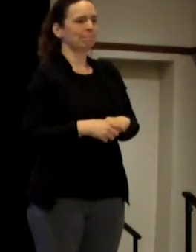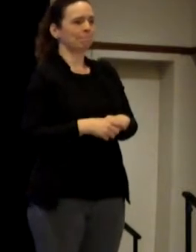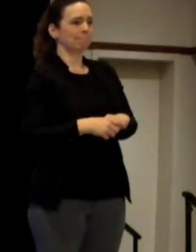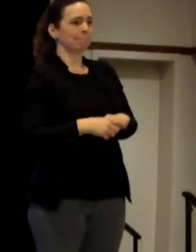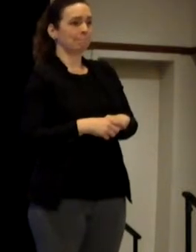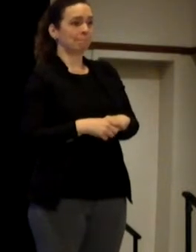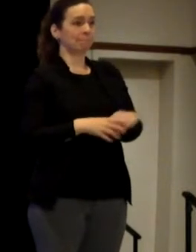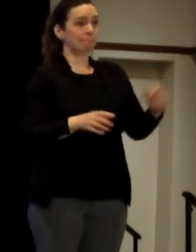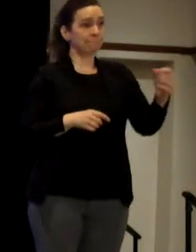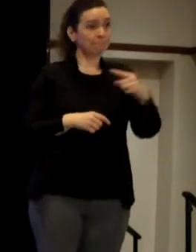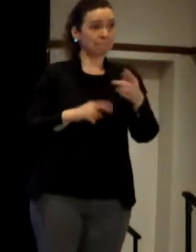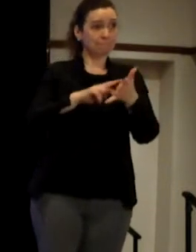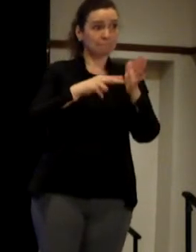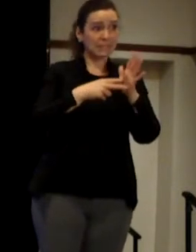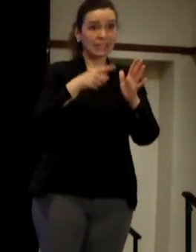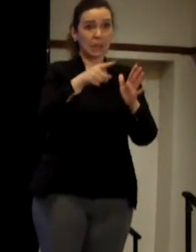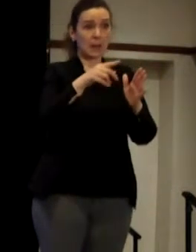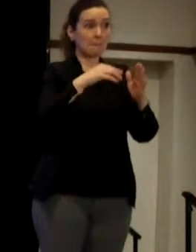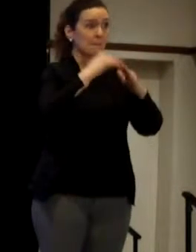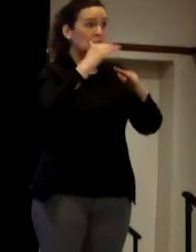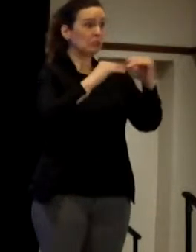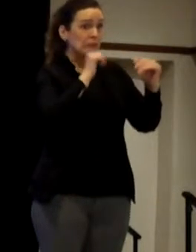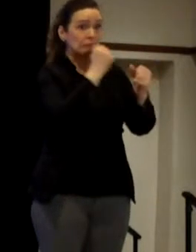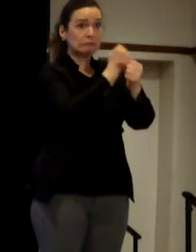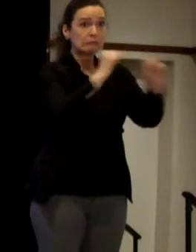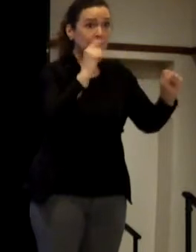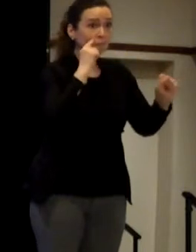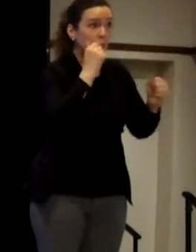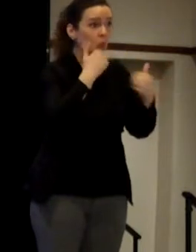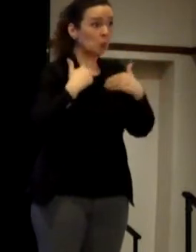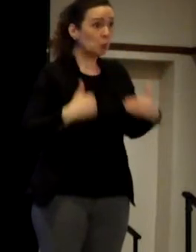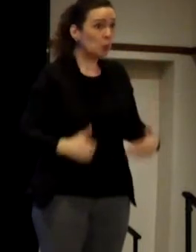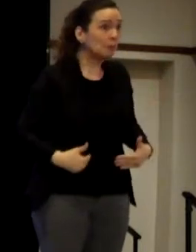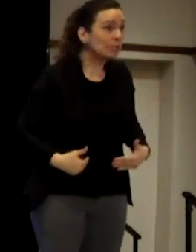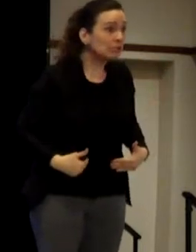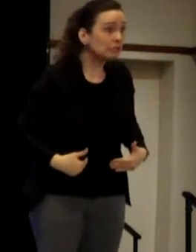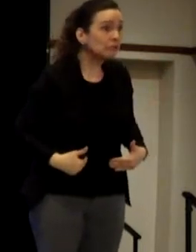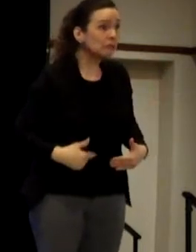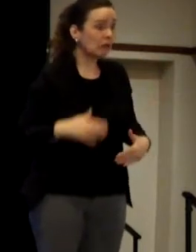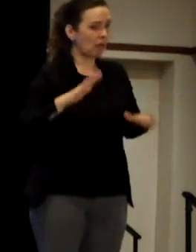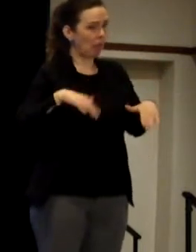Correct. And that determination has not been made. Not yet. Is it unusual